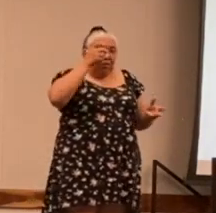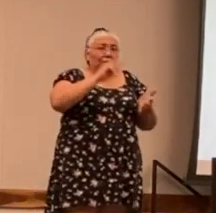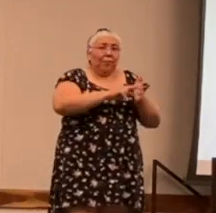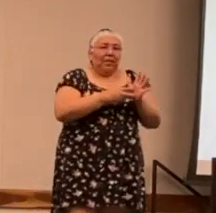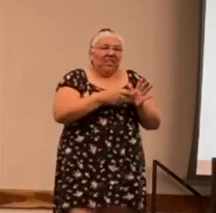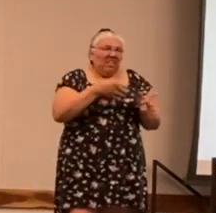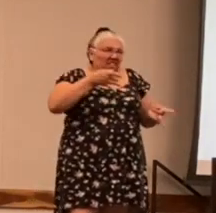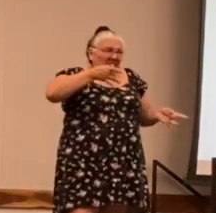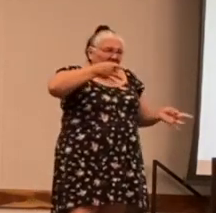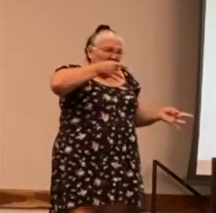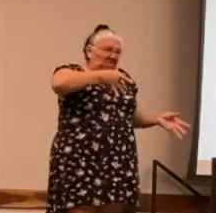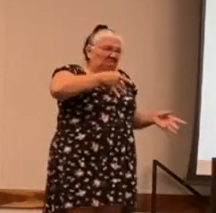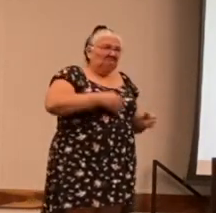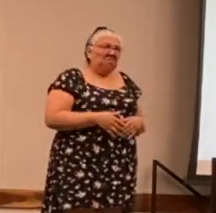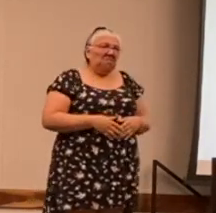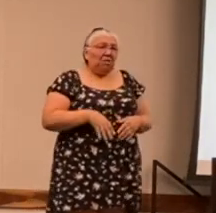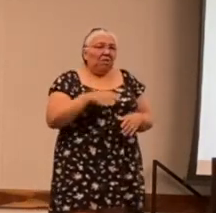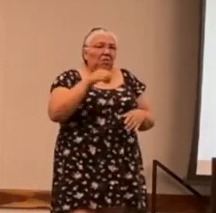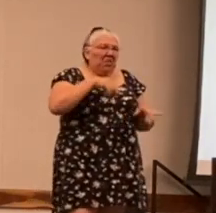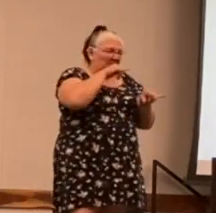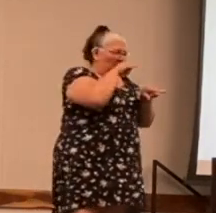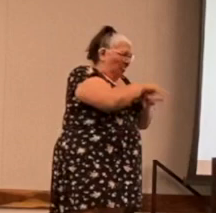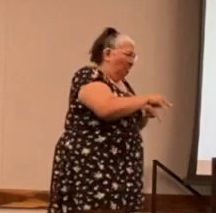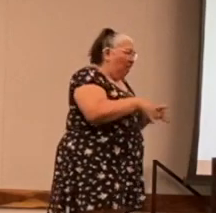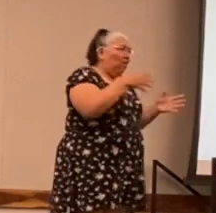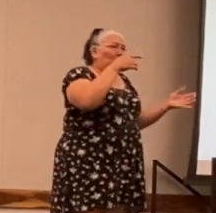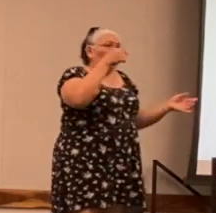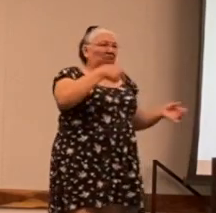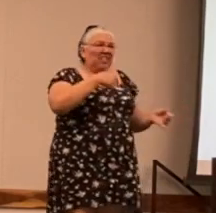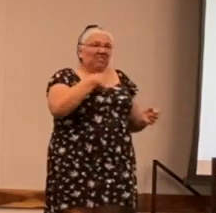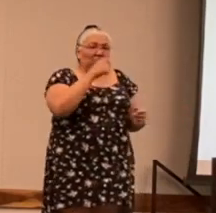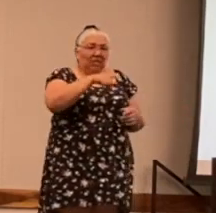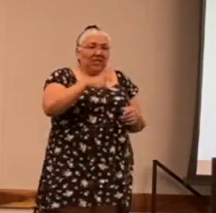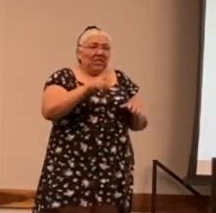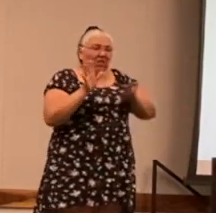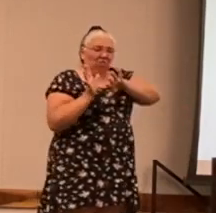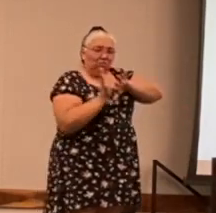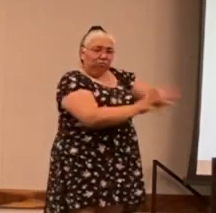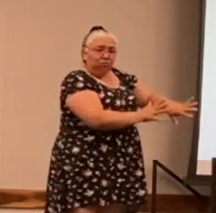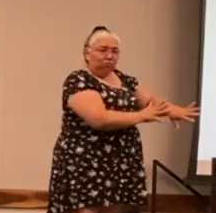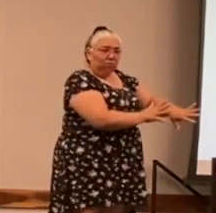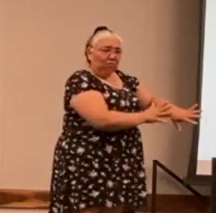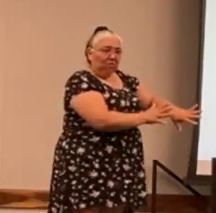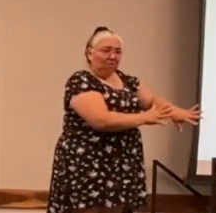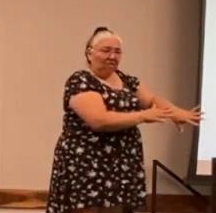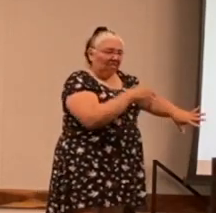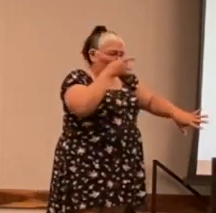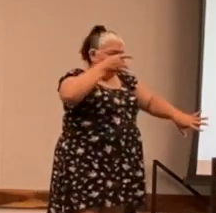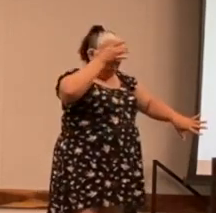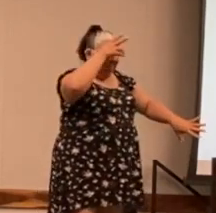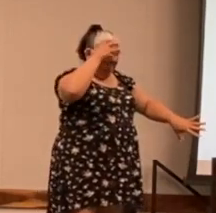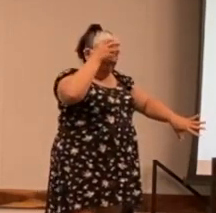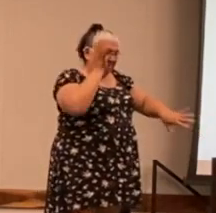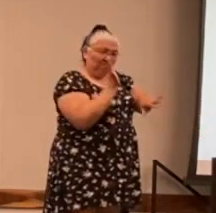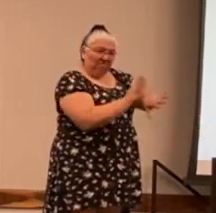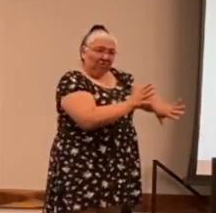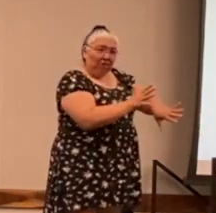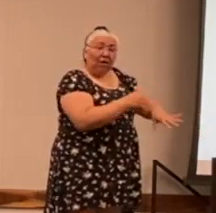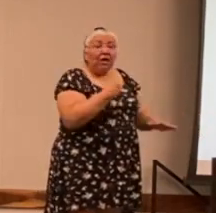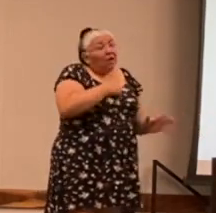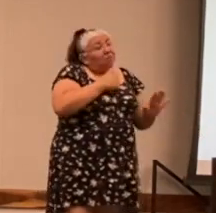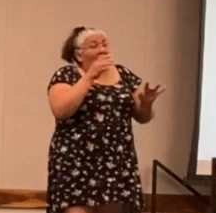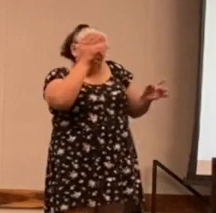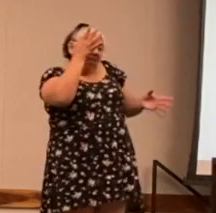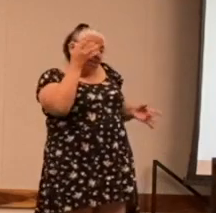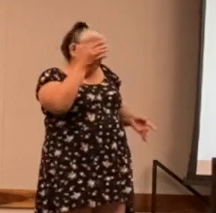we need to hate, we need to despise, we need to dislike, we need to stay away from evil, right? Oh, I'm sorry,